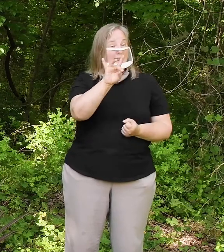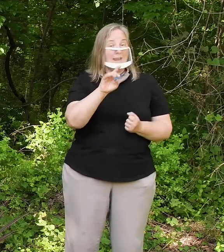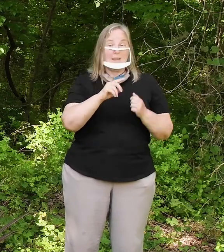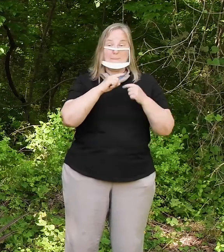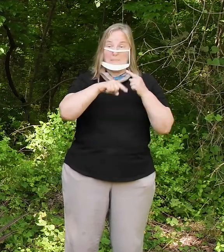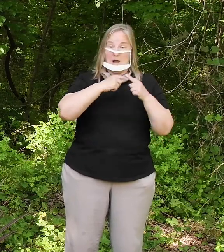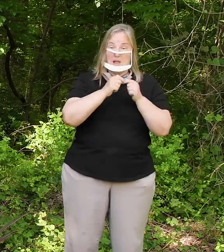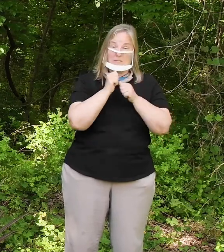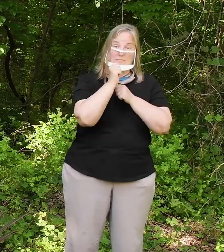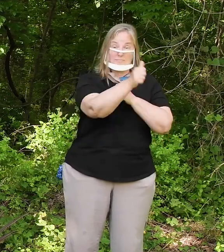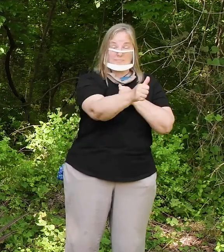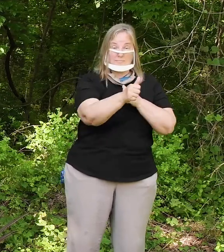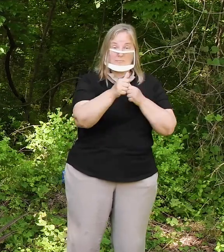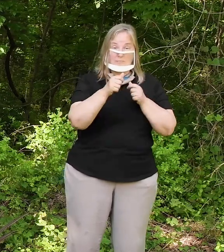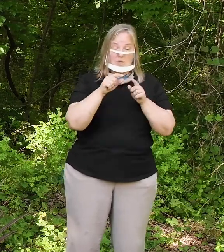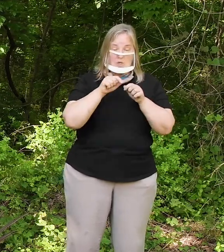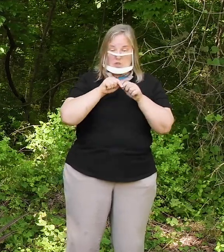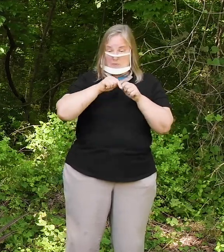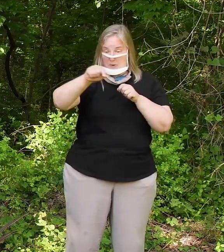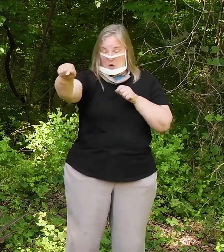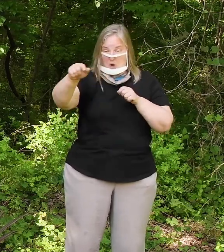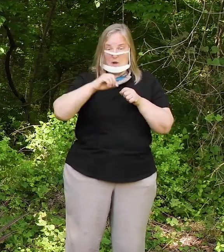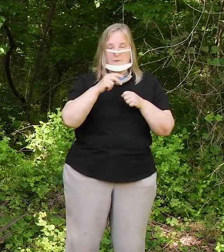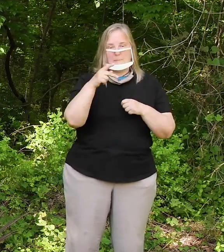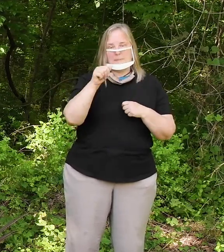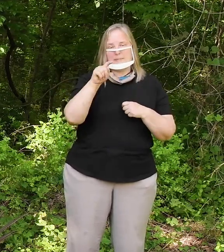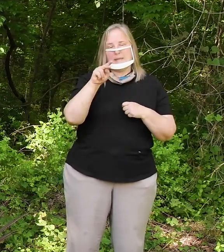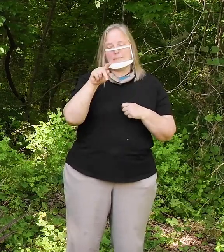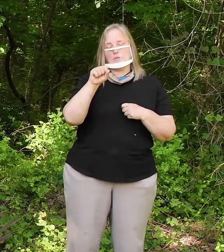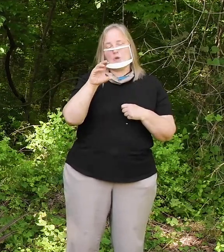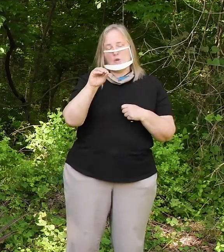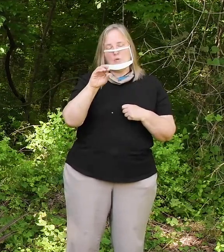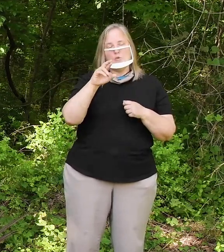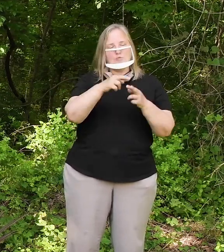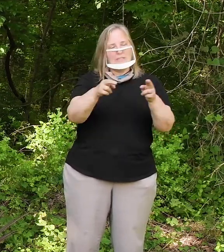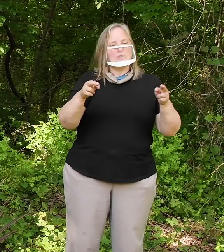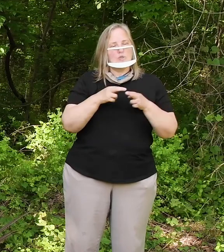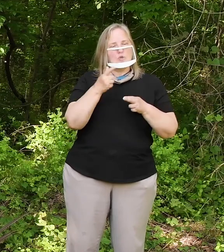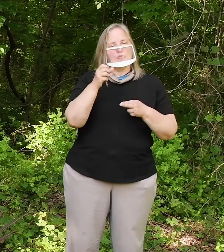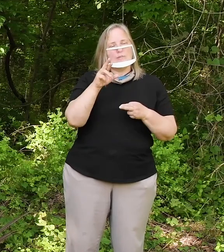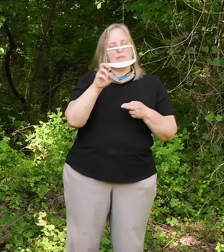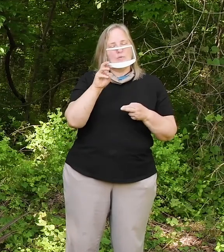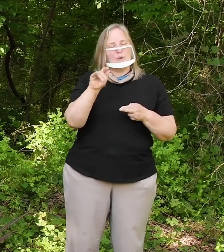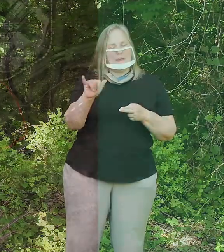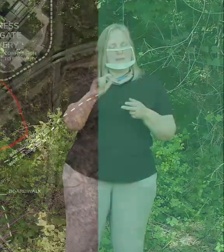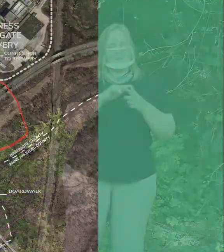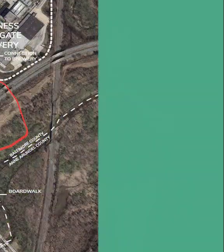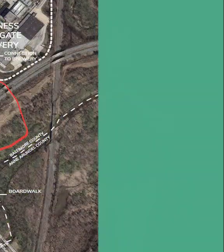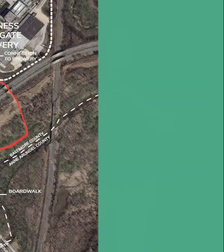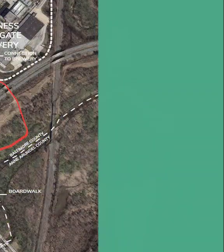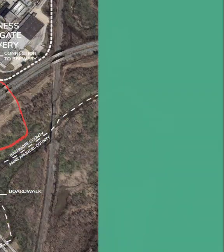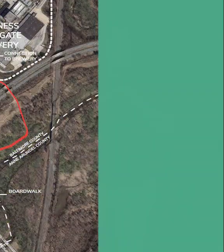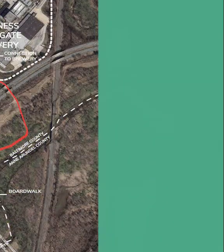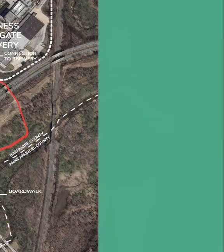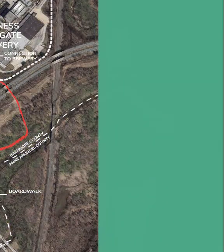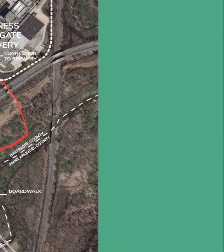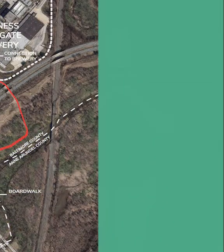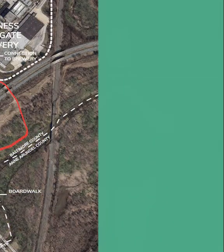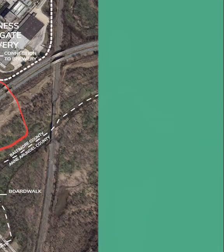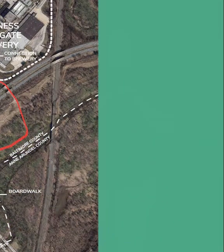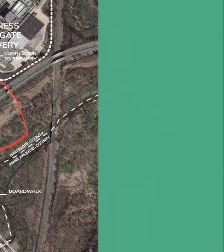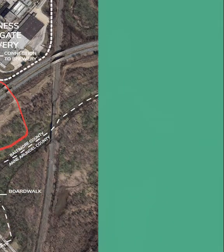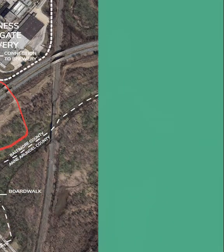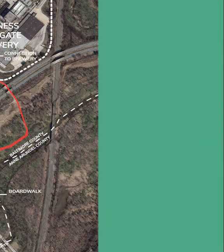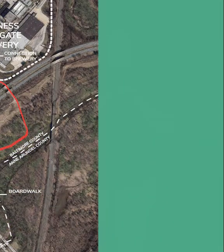mile spur of the Patapsco Regional Greenway connecting historic Elkridge to the Guinness Brewery